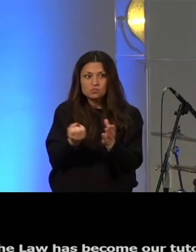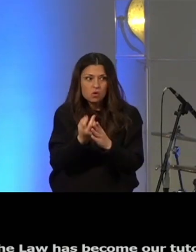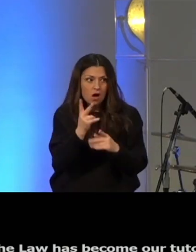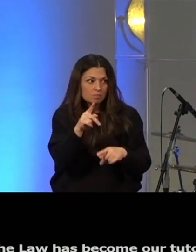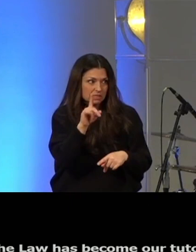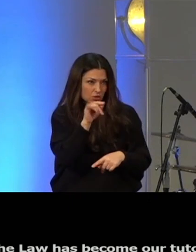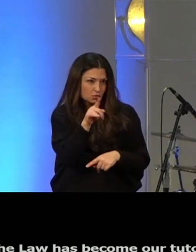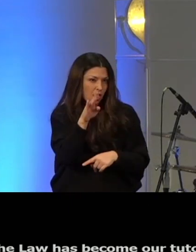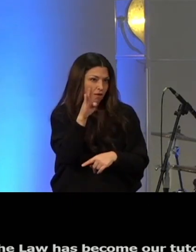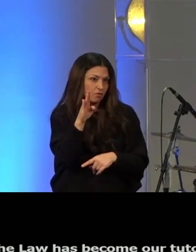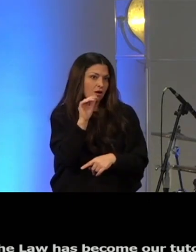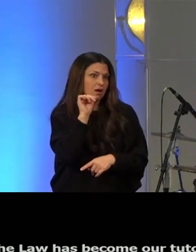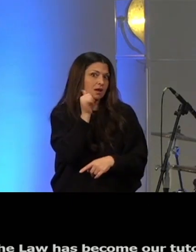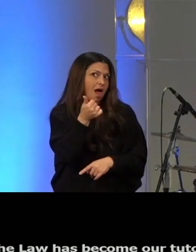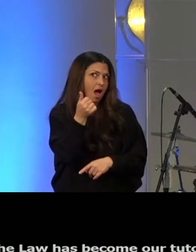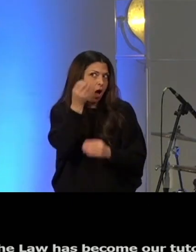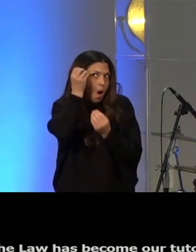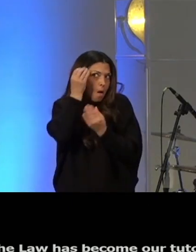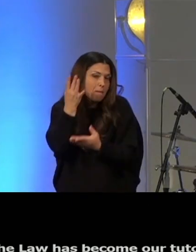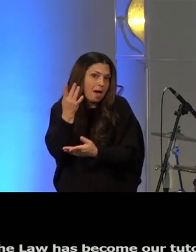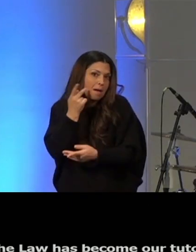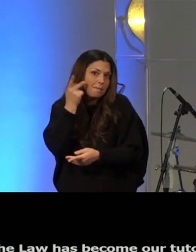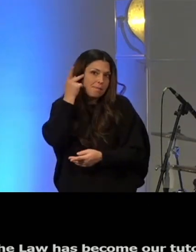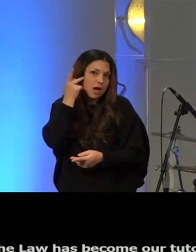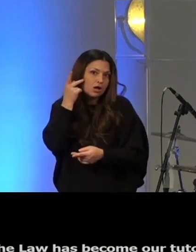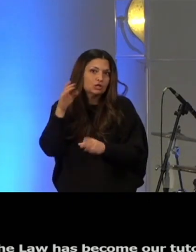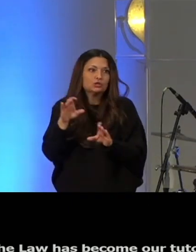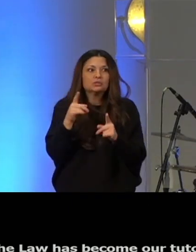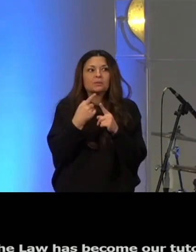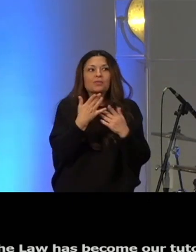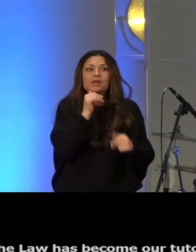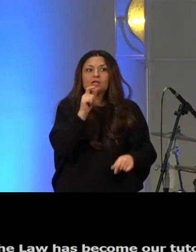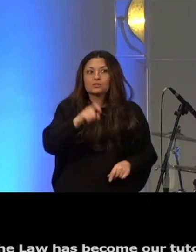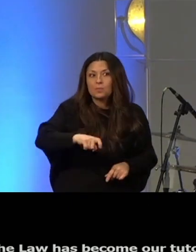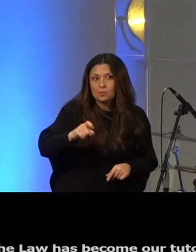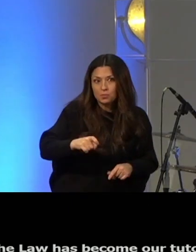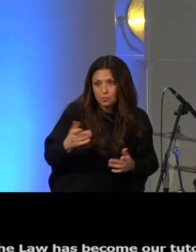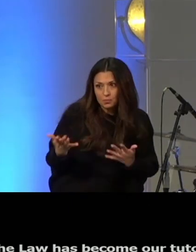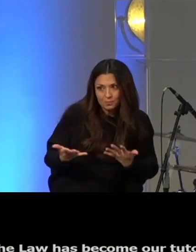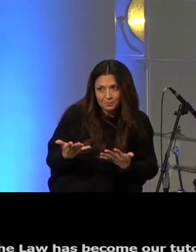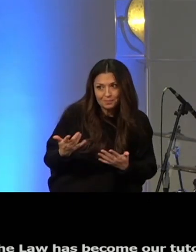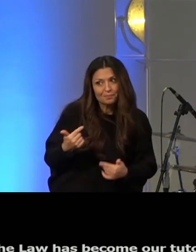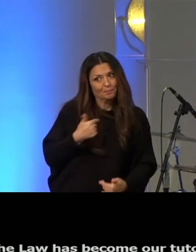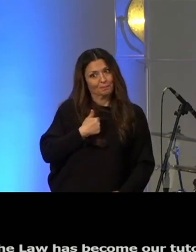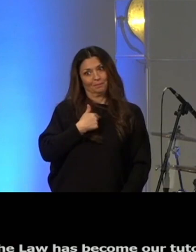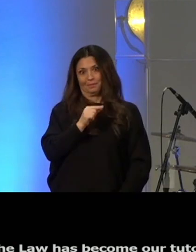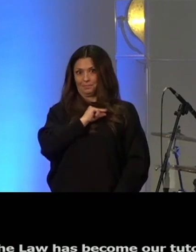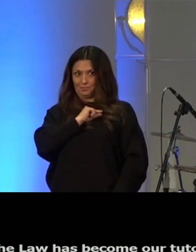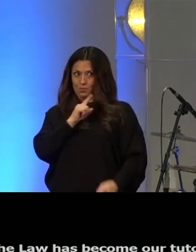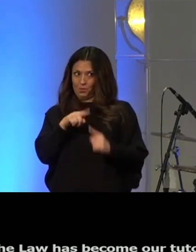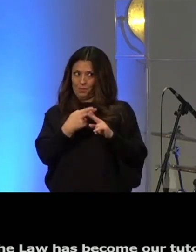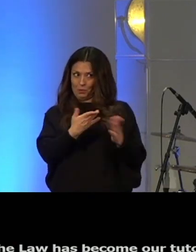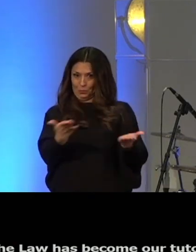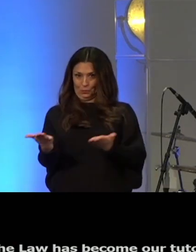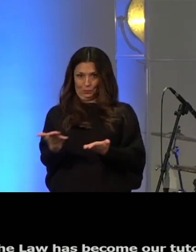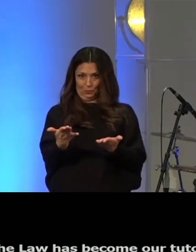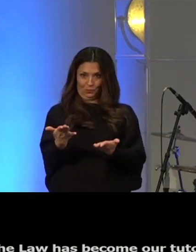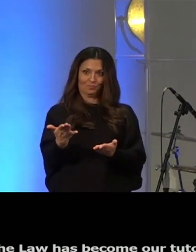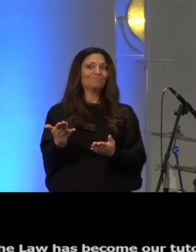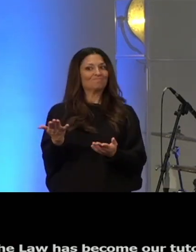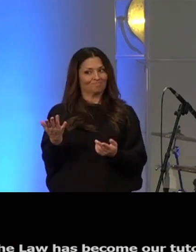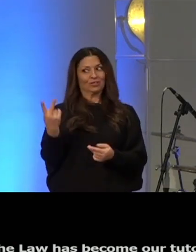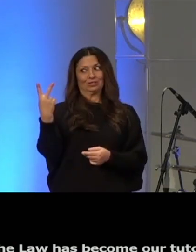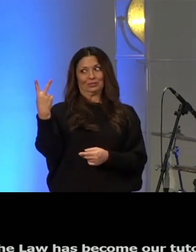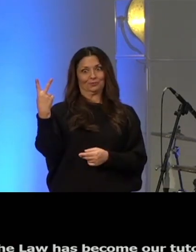Growing up, did you ever disobey your parents, ever do something you weren't supposed to? I'm guilty. How about you? Okay, we're 0 for